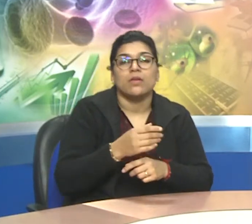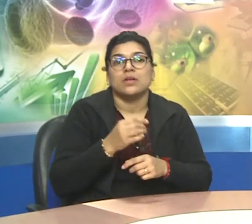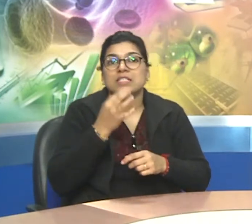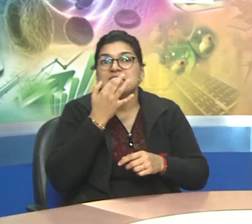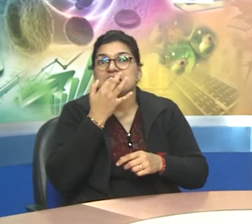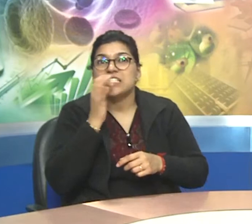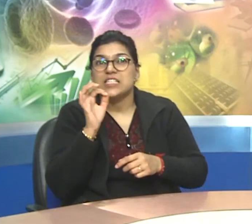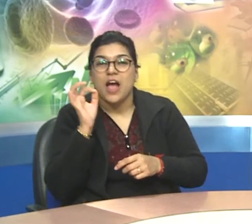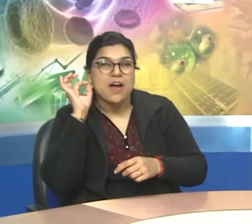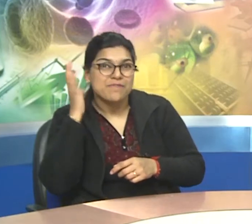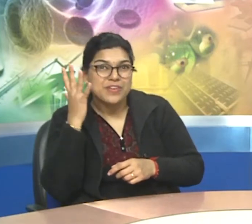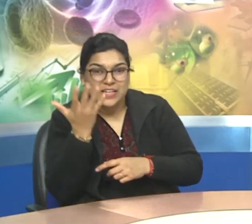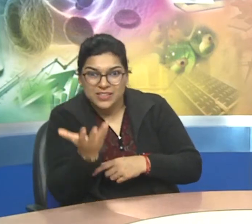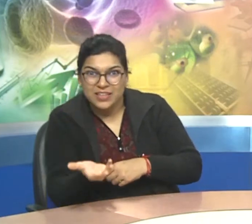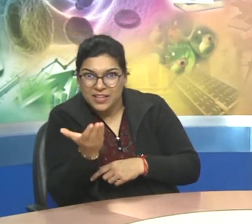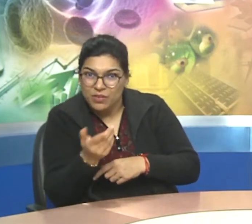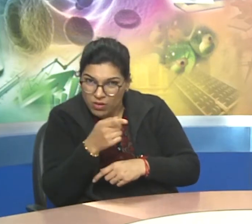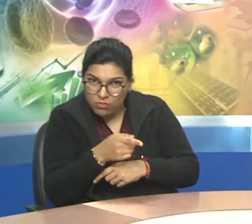like gold and silver,